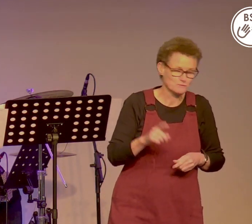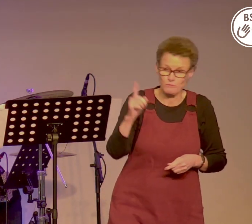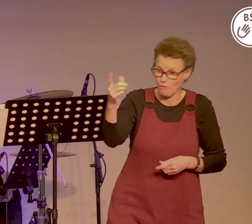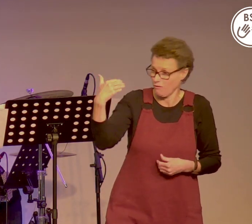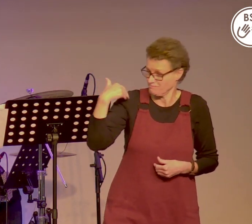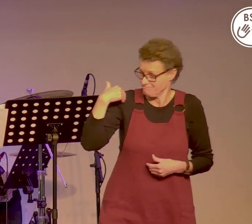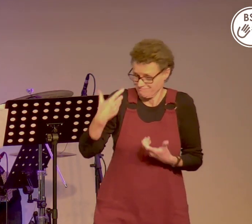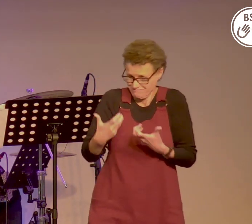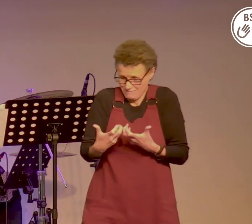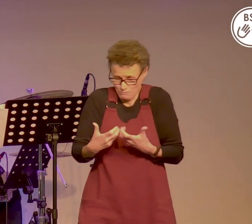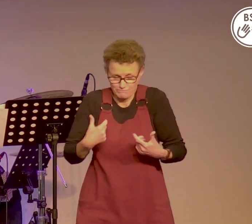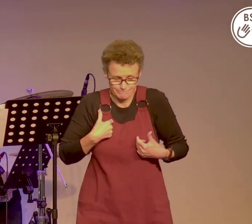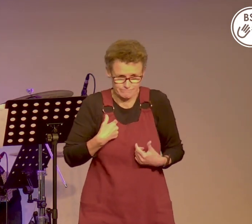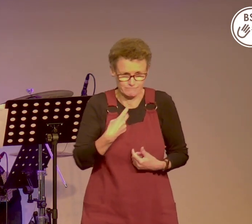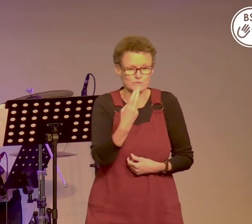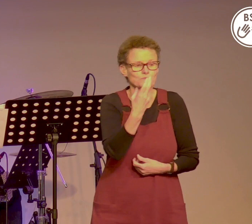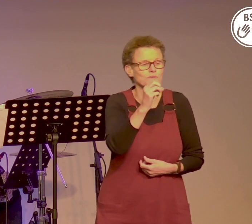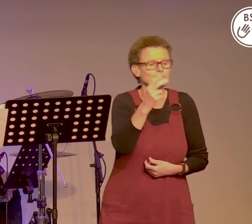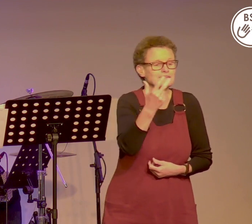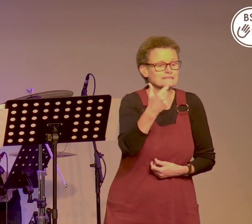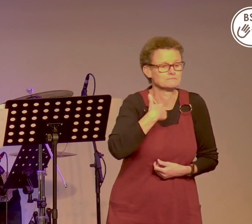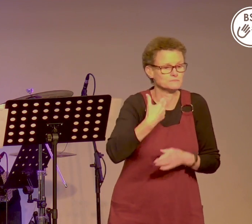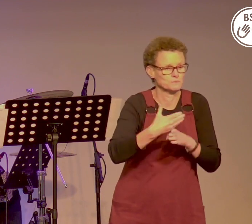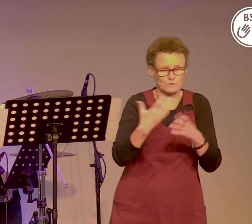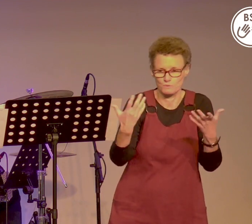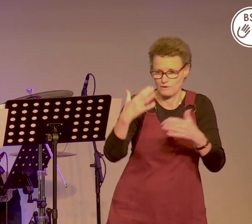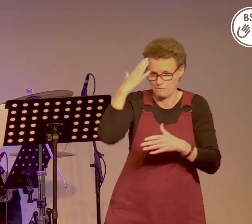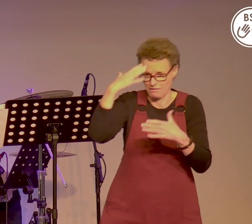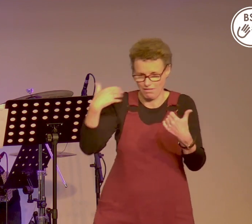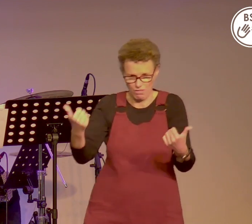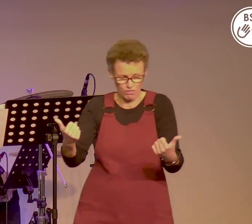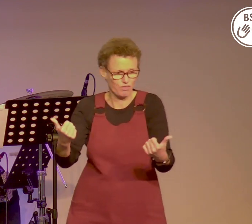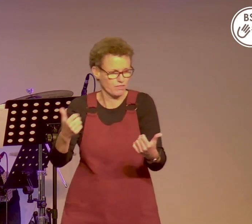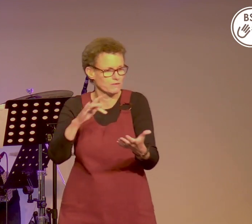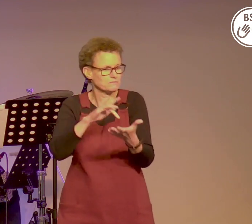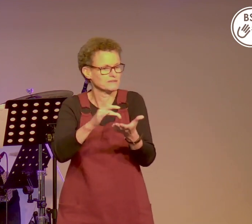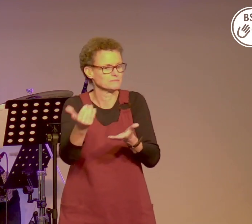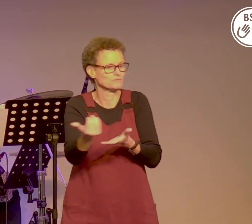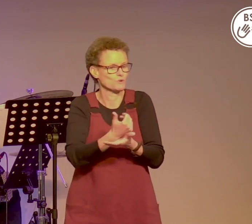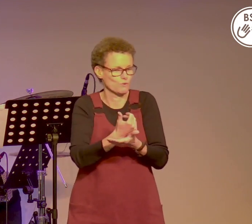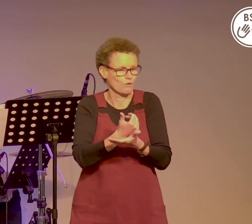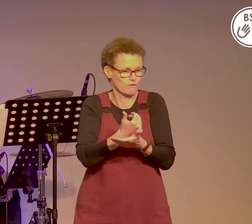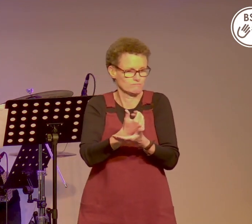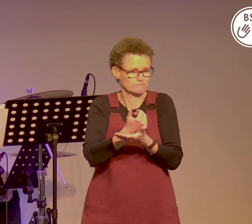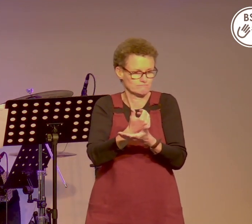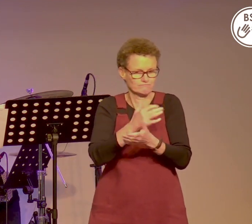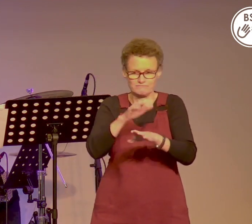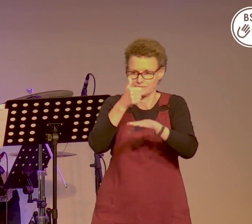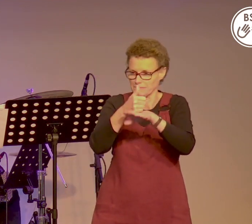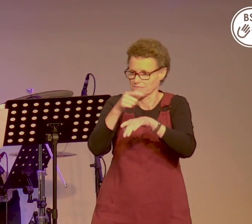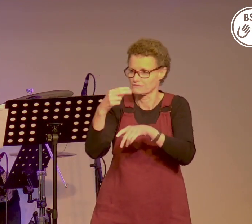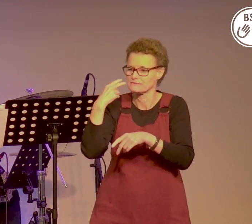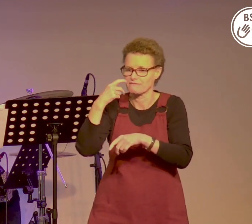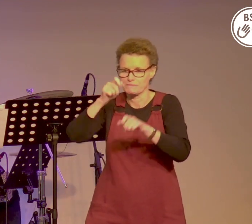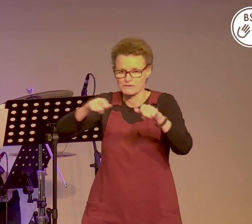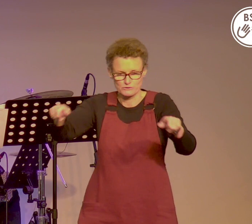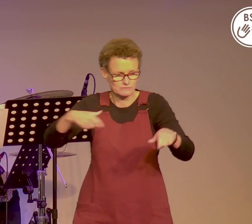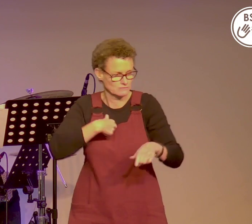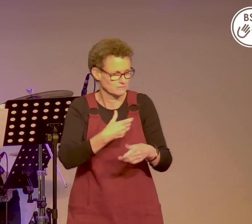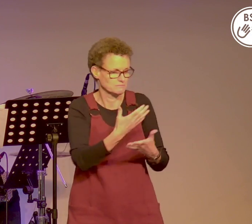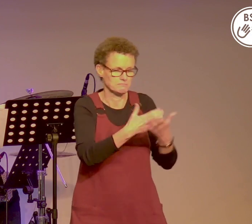that. So how did God call me? 2018, I was working in mental health in a secure